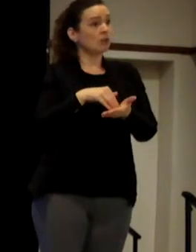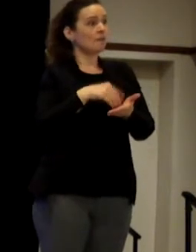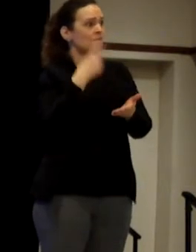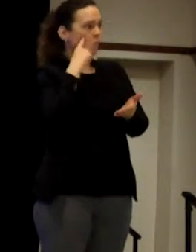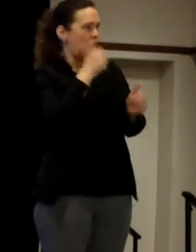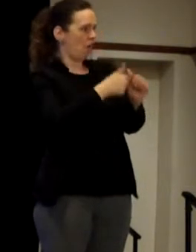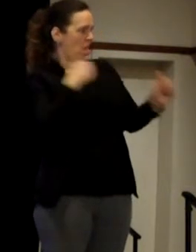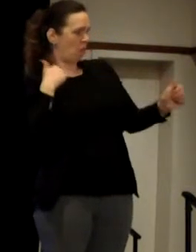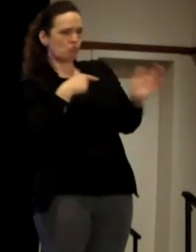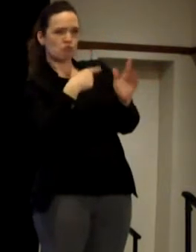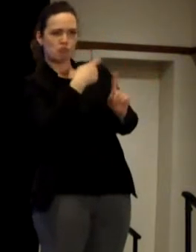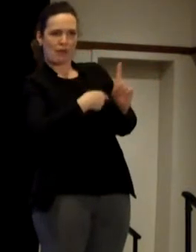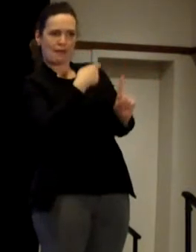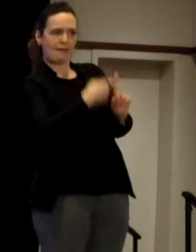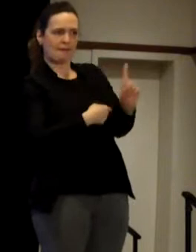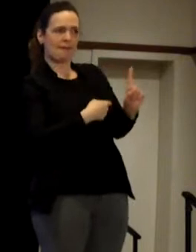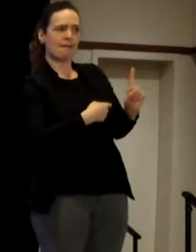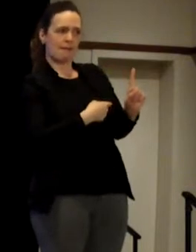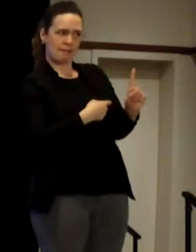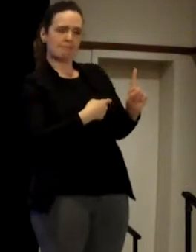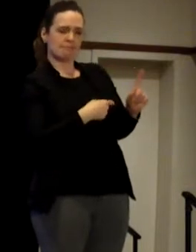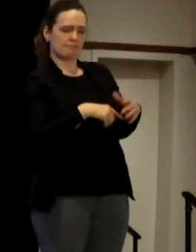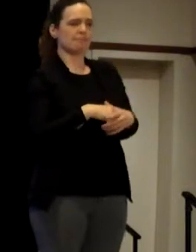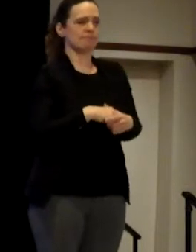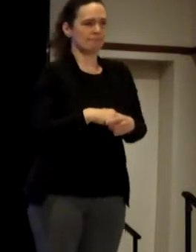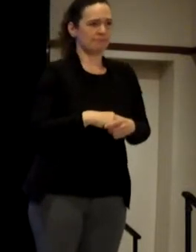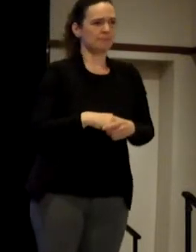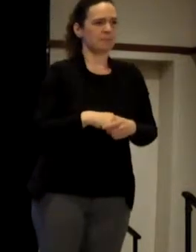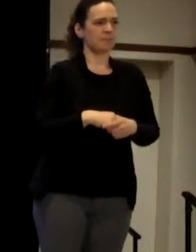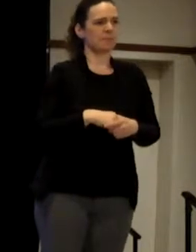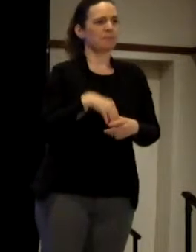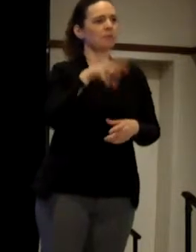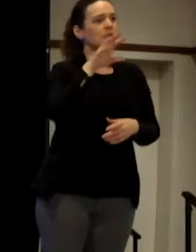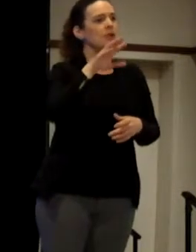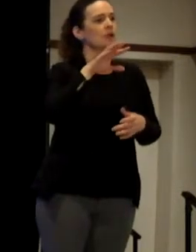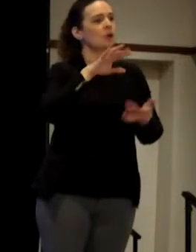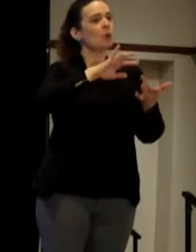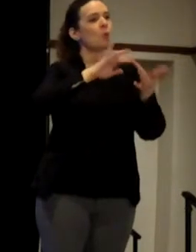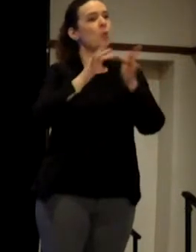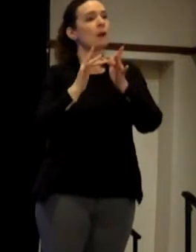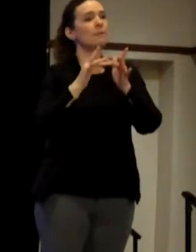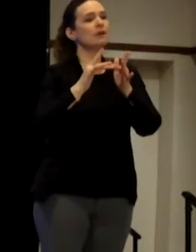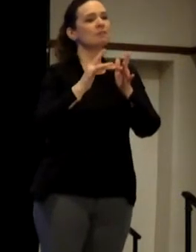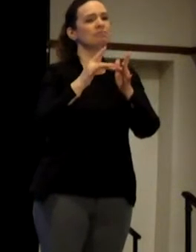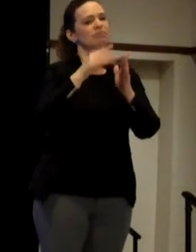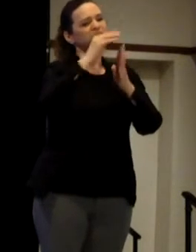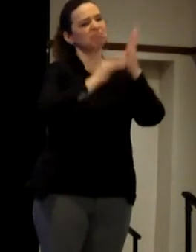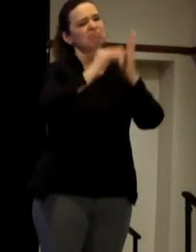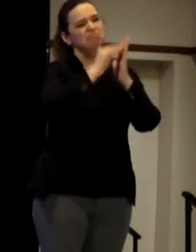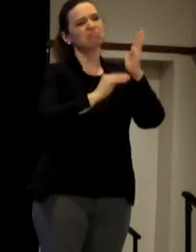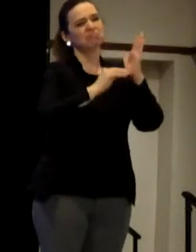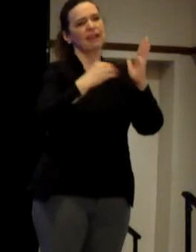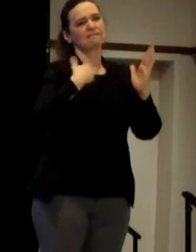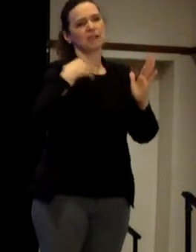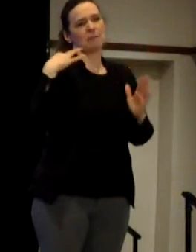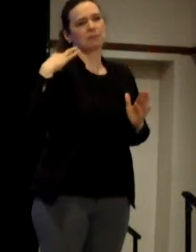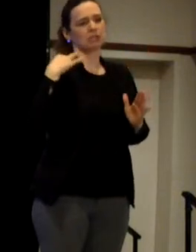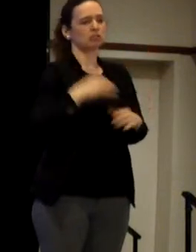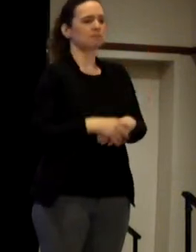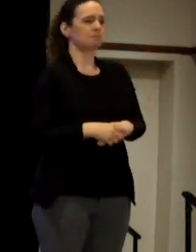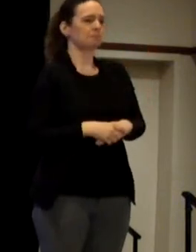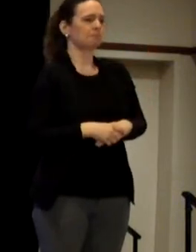forward. As part of it, it will be a web-based application, and again, we will have that up